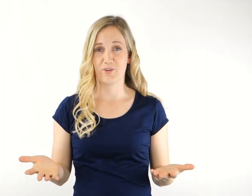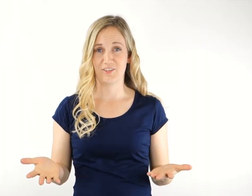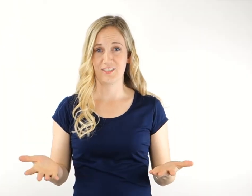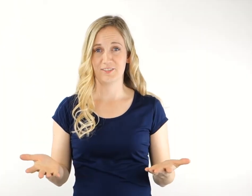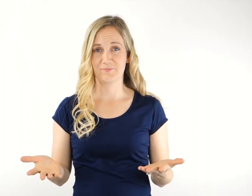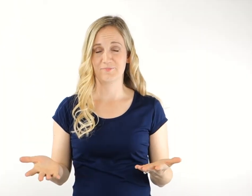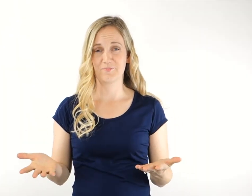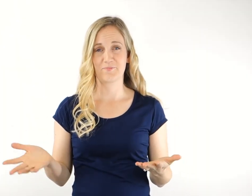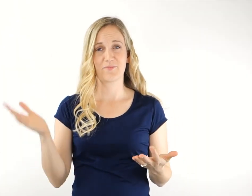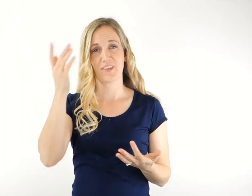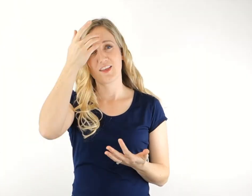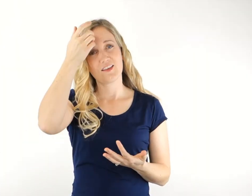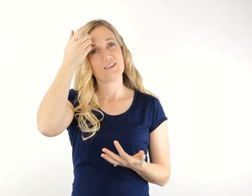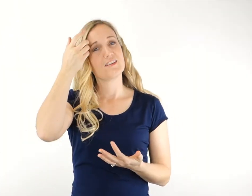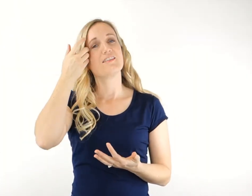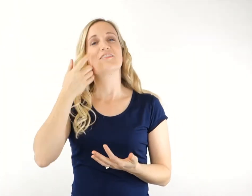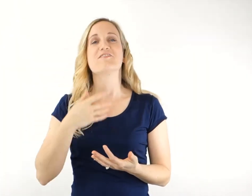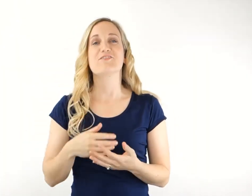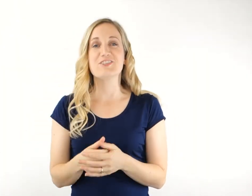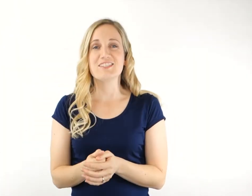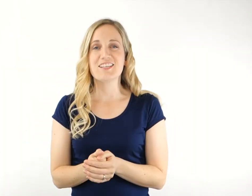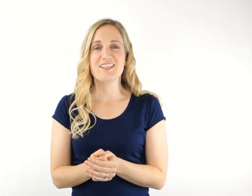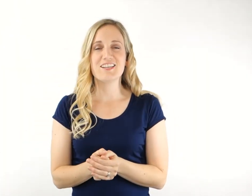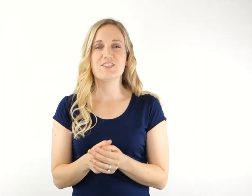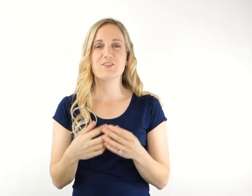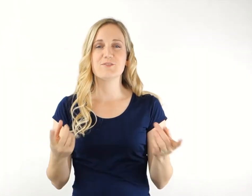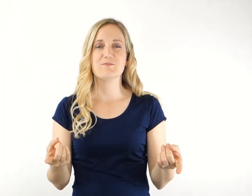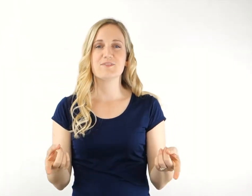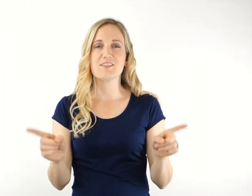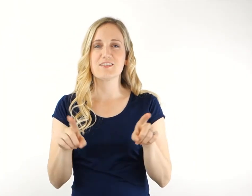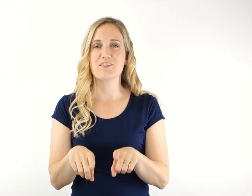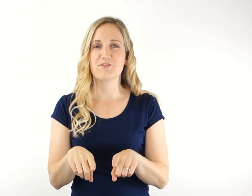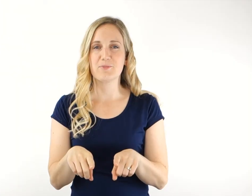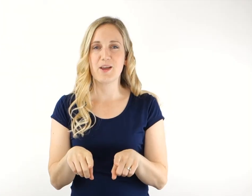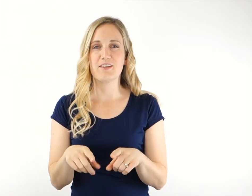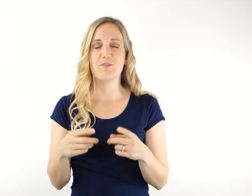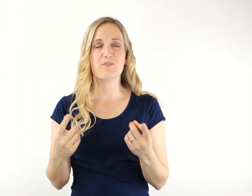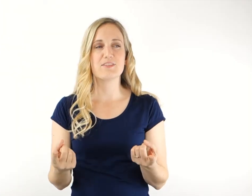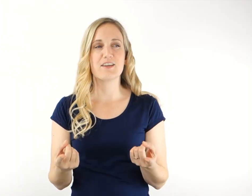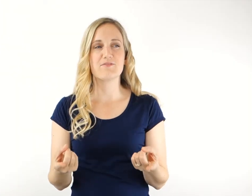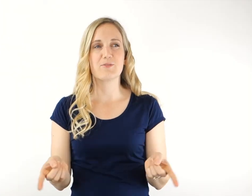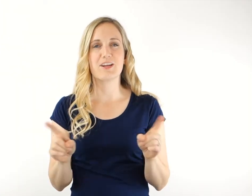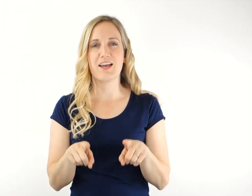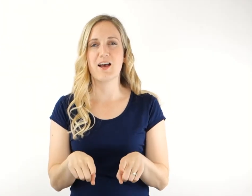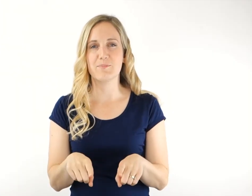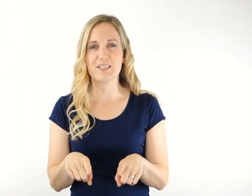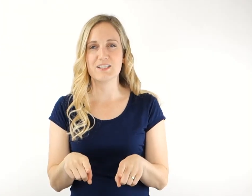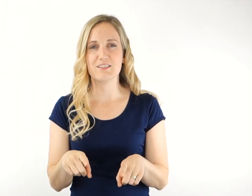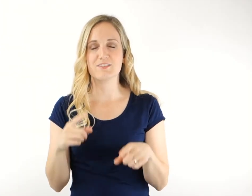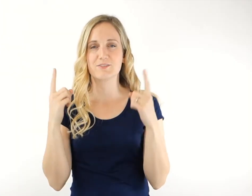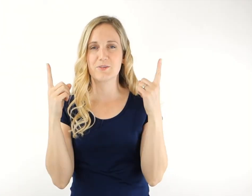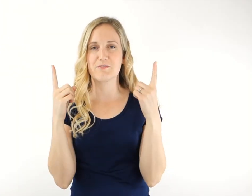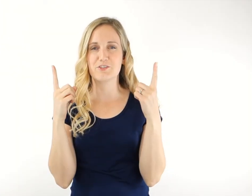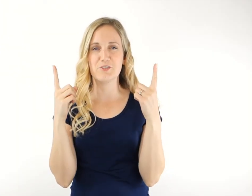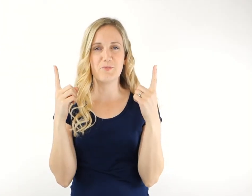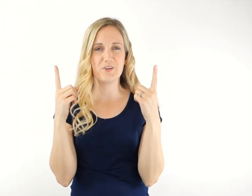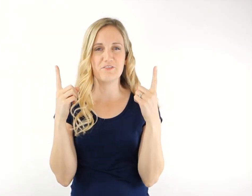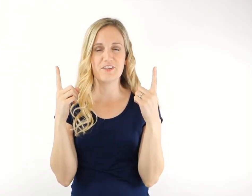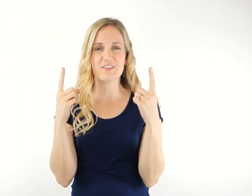bird, the first sign that I do is the sign for when, or the sign for it happened. So you have your two pointer fingers